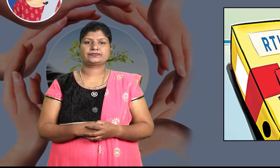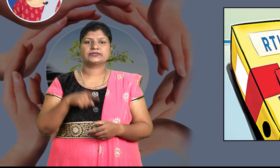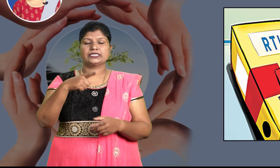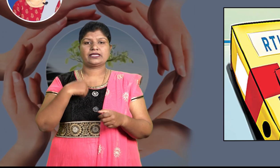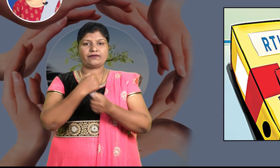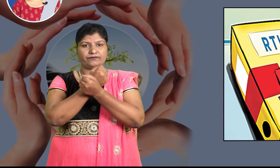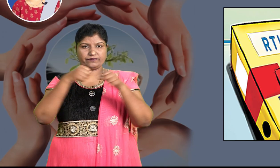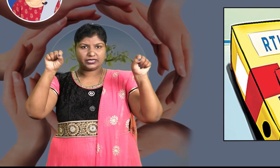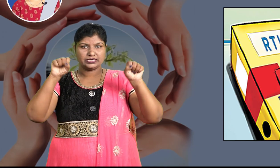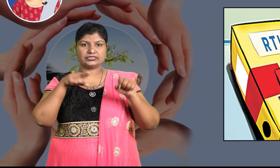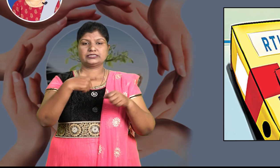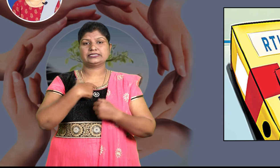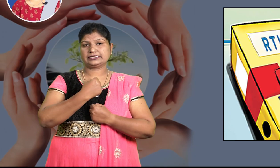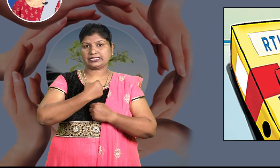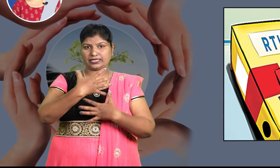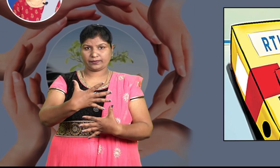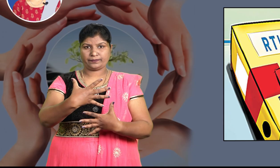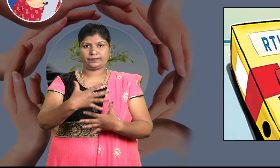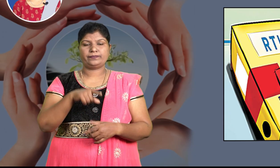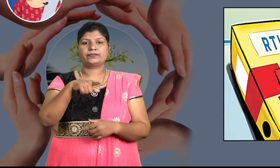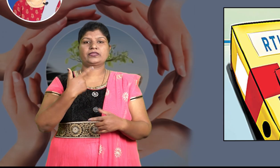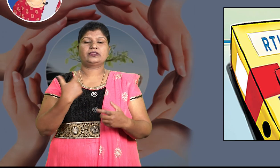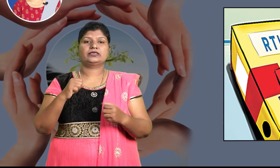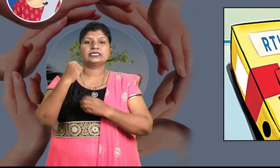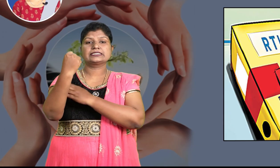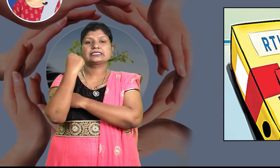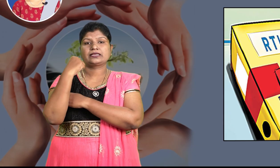freedom of expression and right to life.